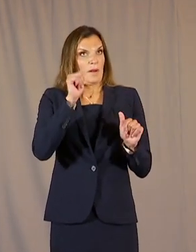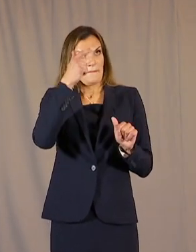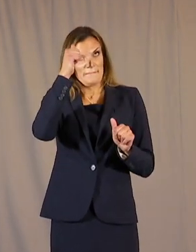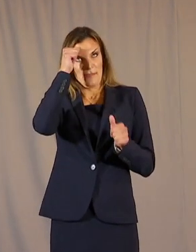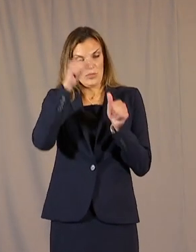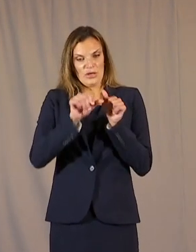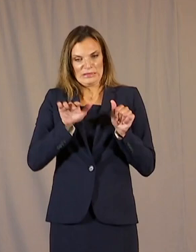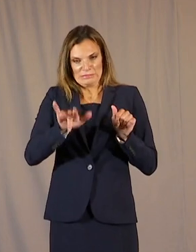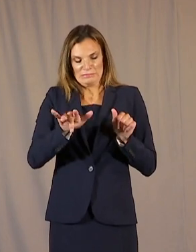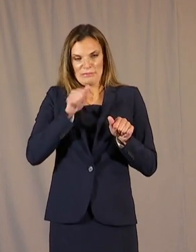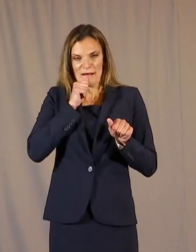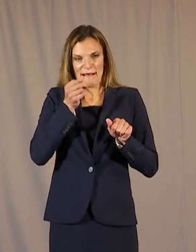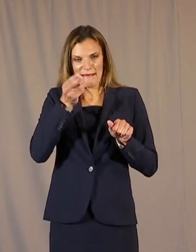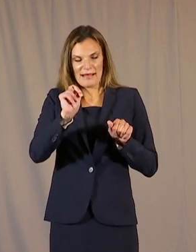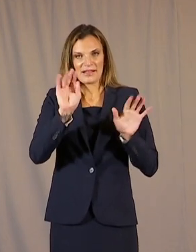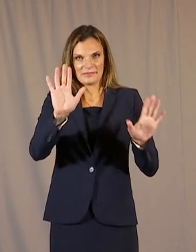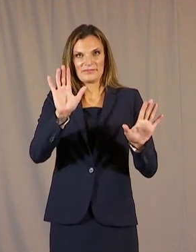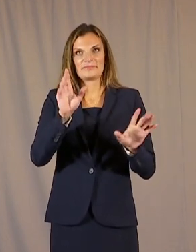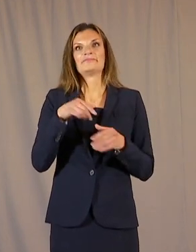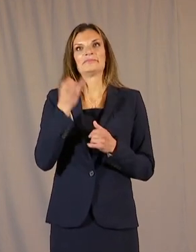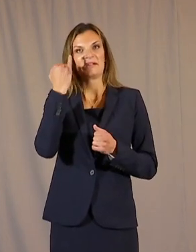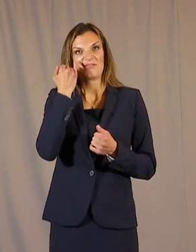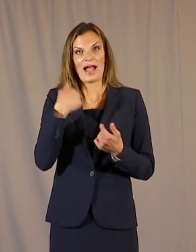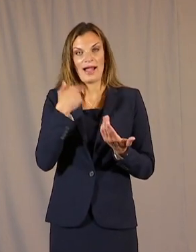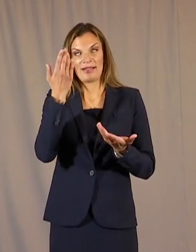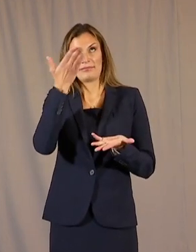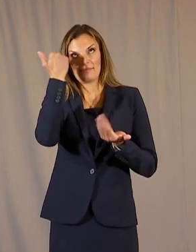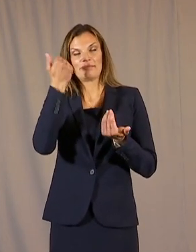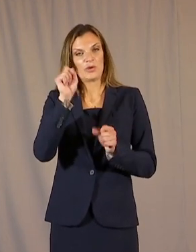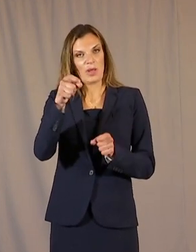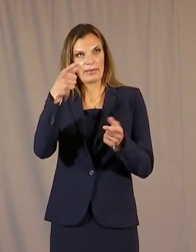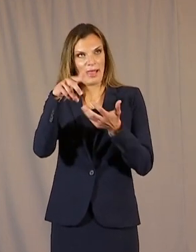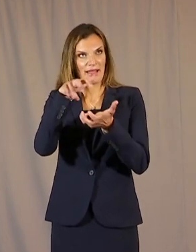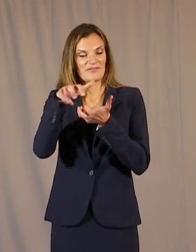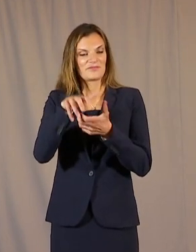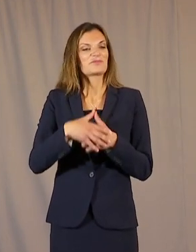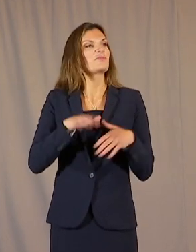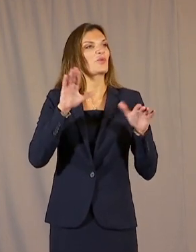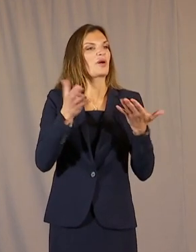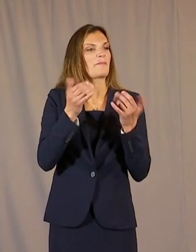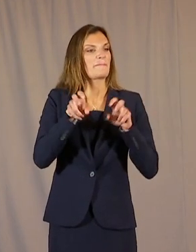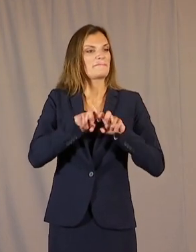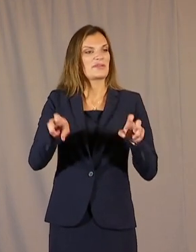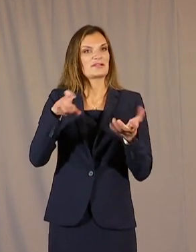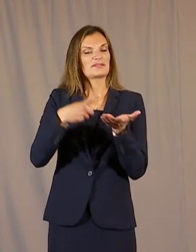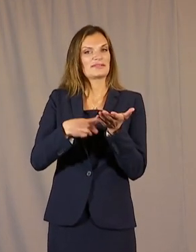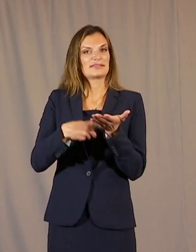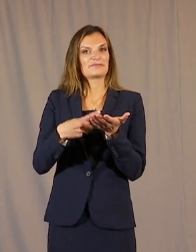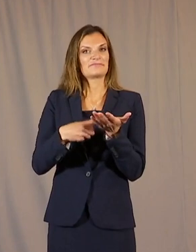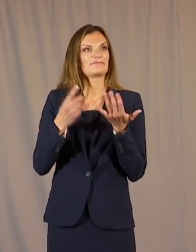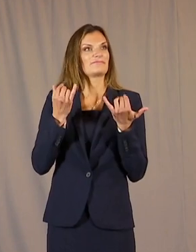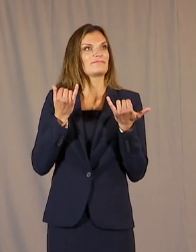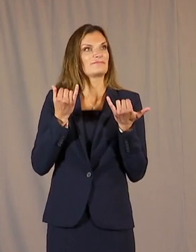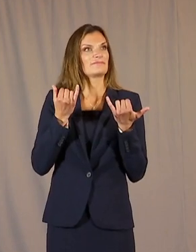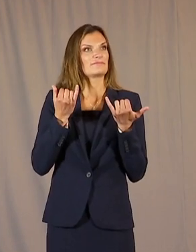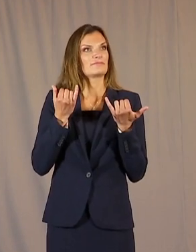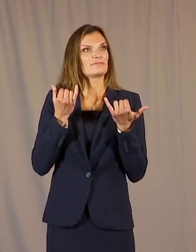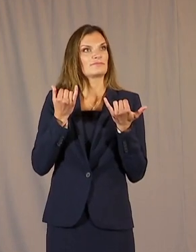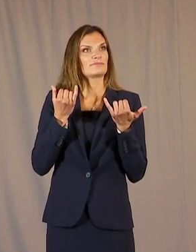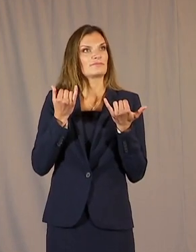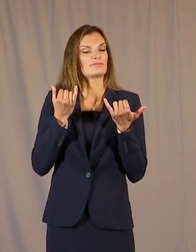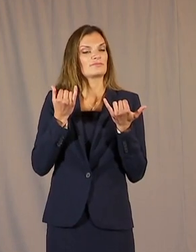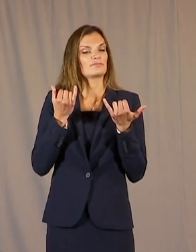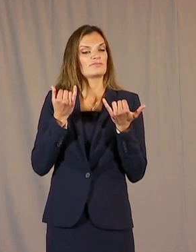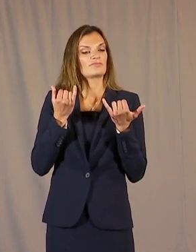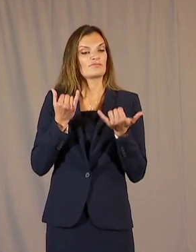All right, welcome everyone to this panel discussion. Today I have the pleasure of sharing space with